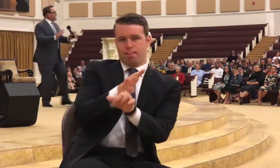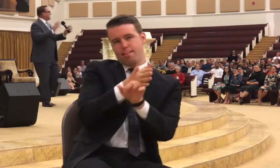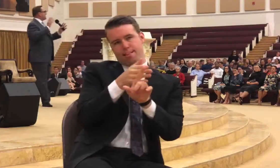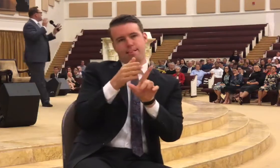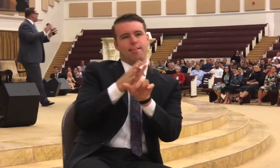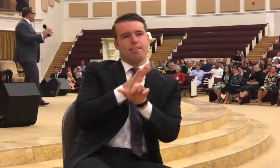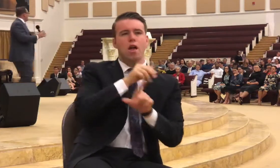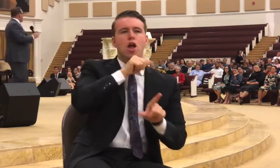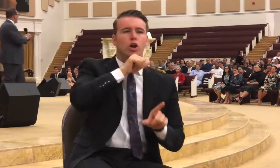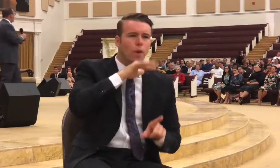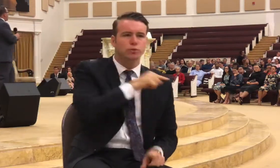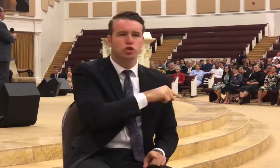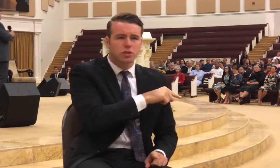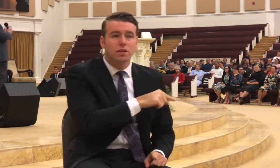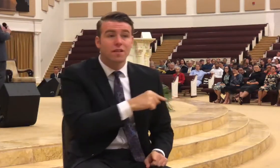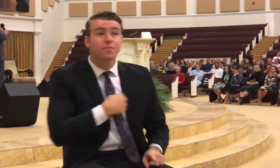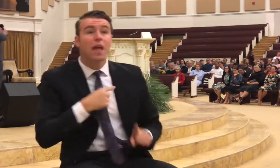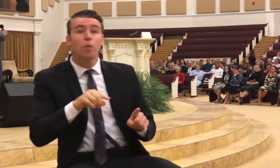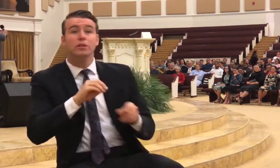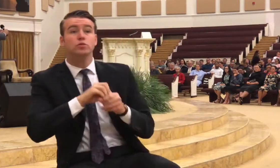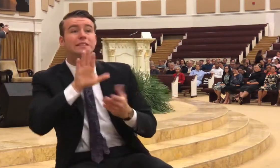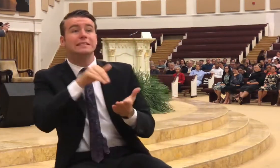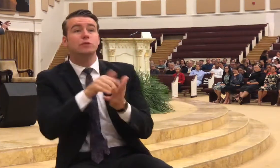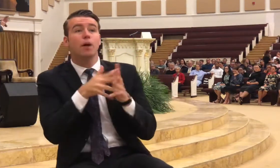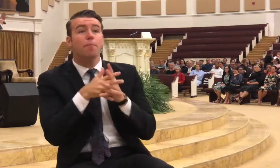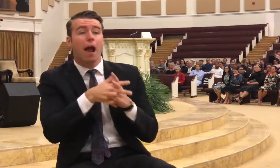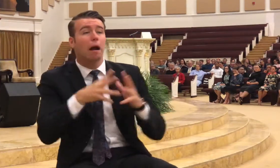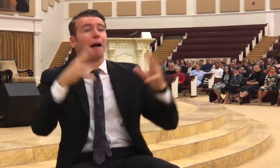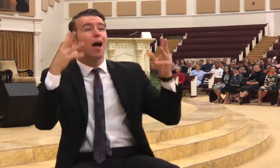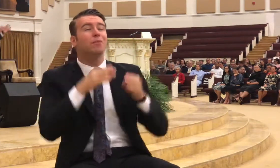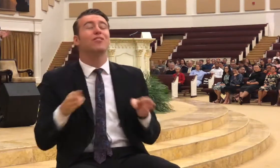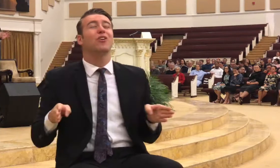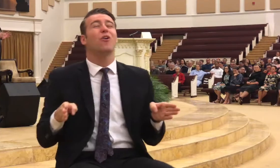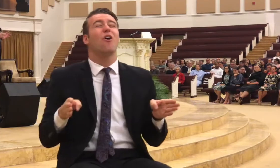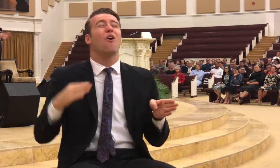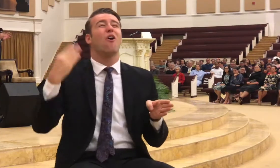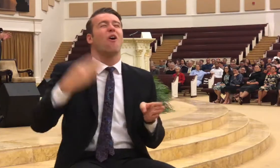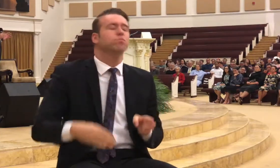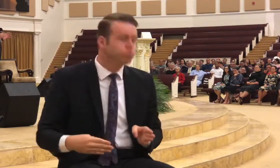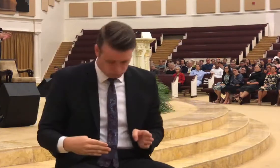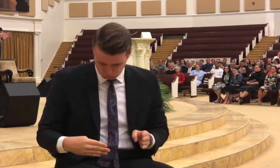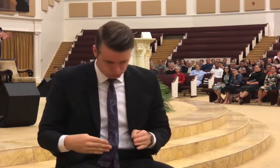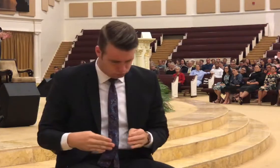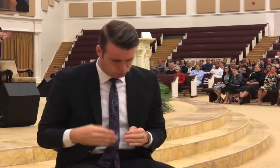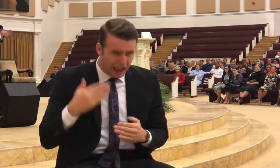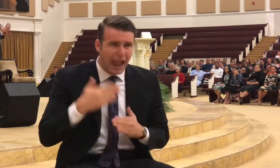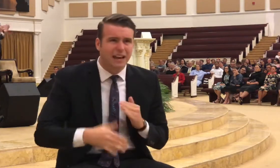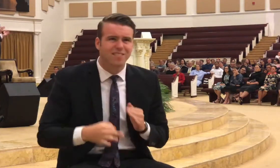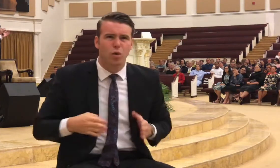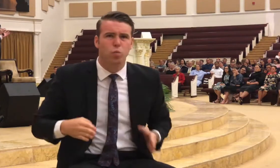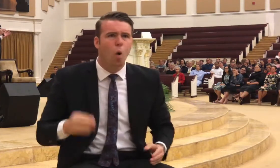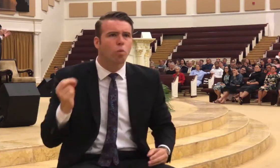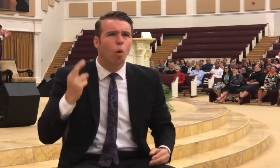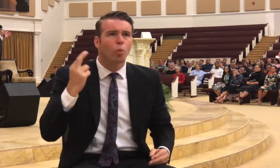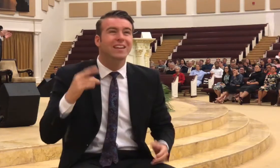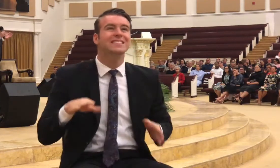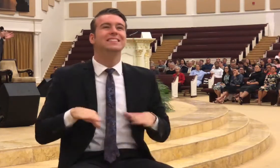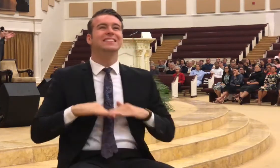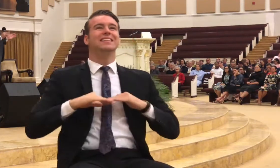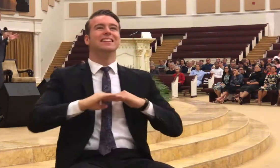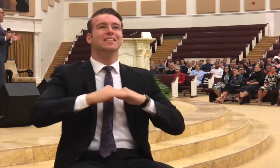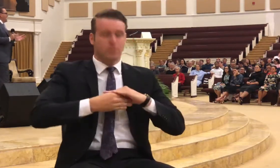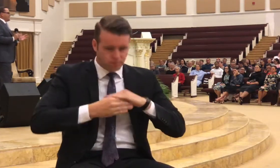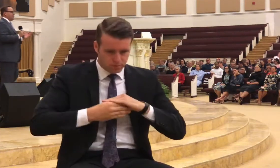been driving in Central America down beautiful roads, and suddenly the road ends for no apparent reason at